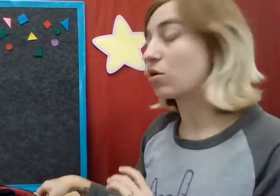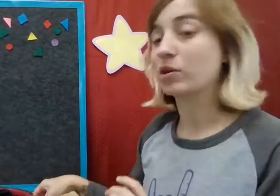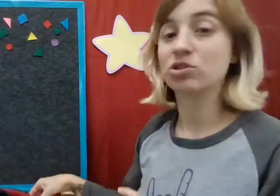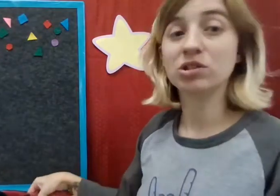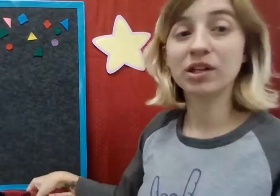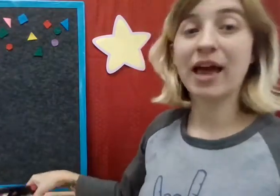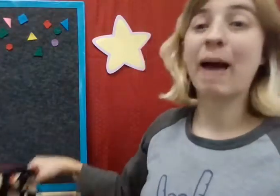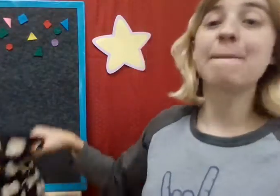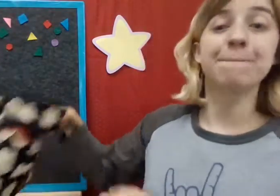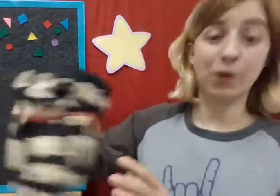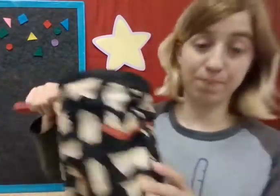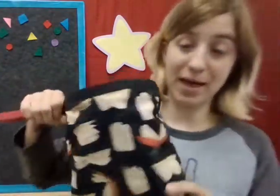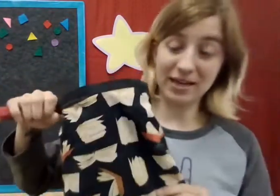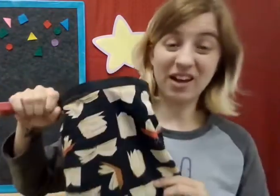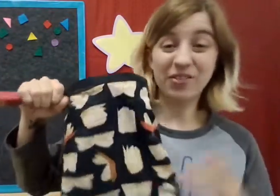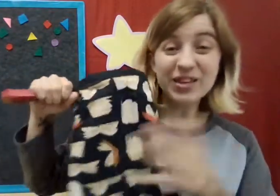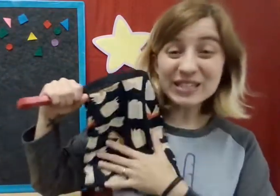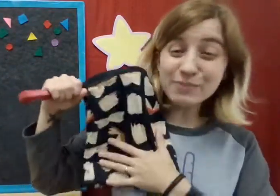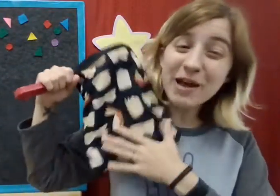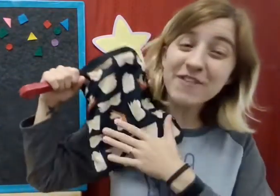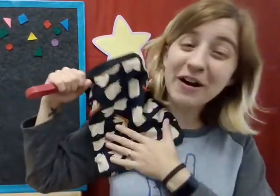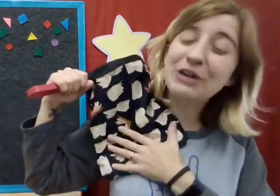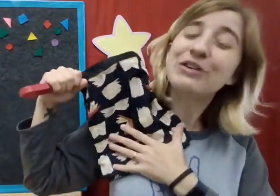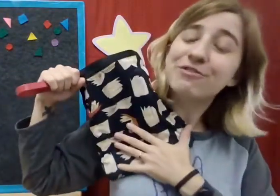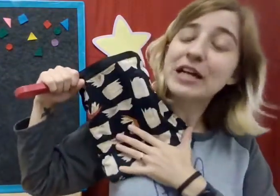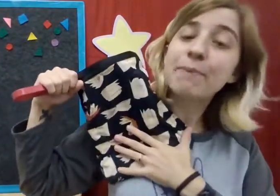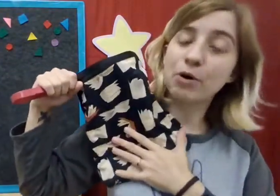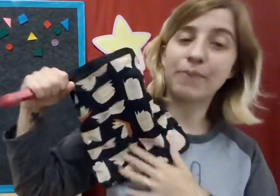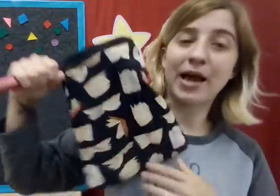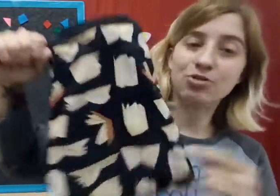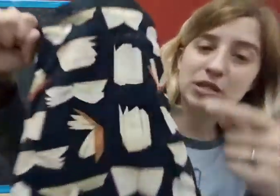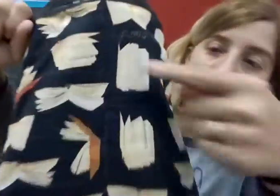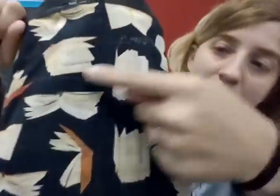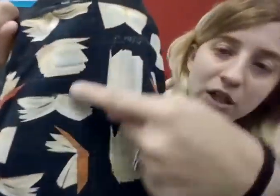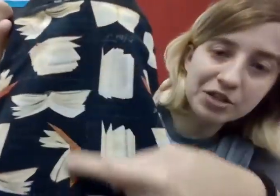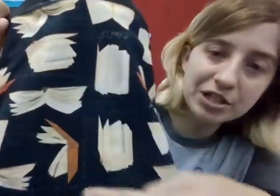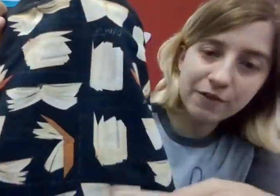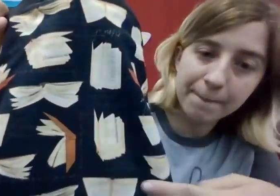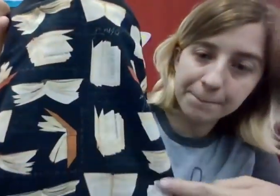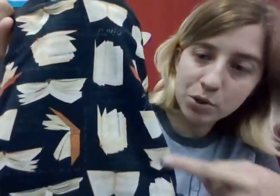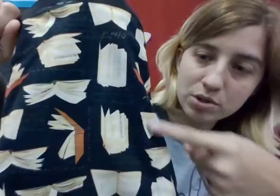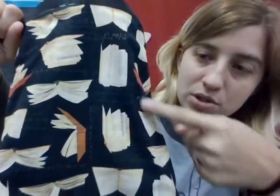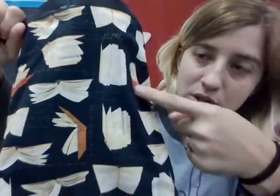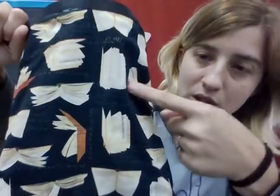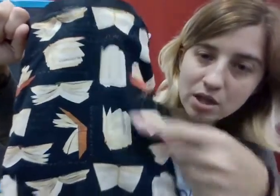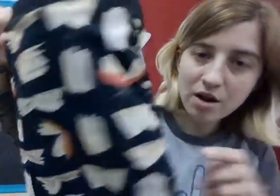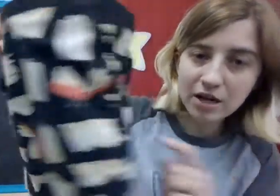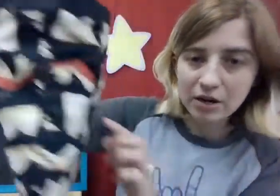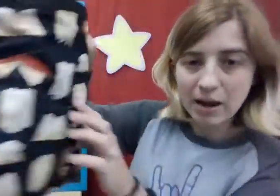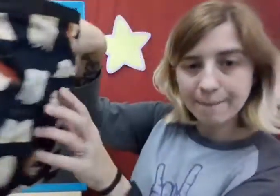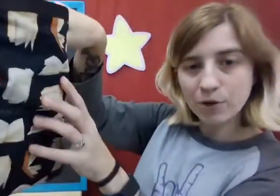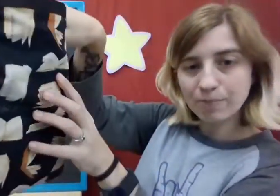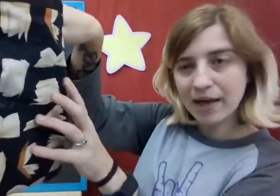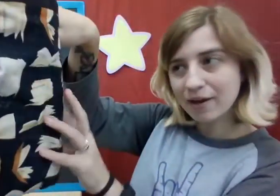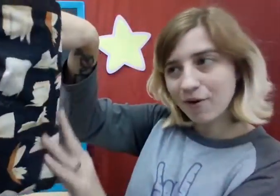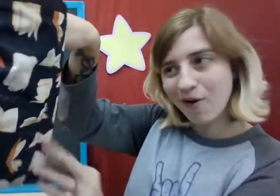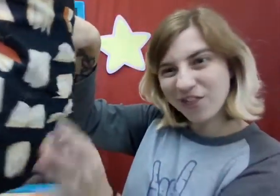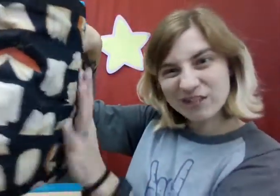to look at book bag here. This is my very good friend book bag. You see all of the different books that are here on book bag, all these